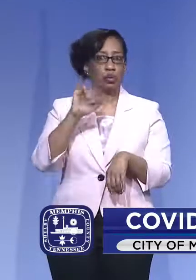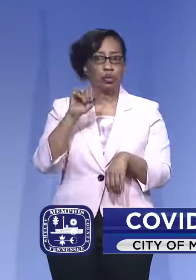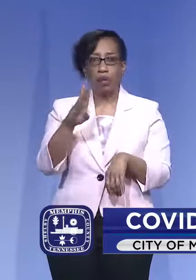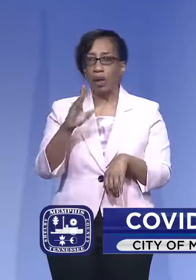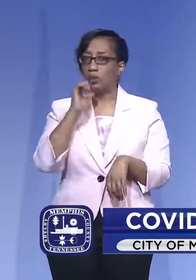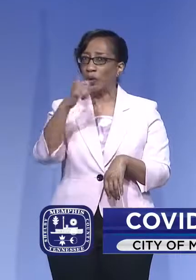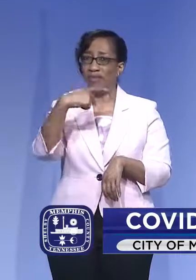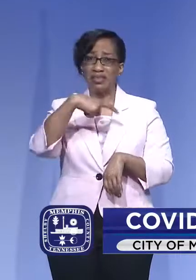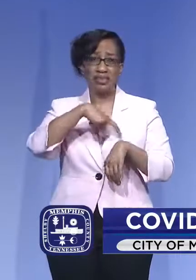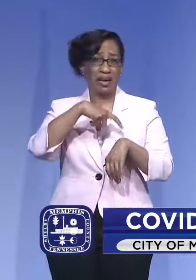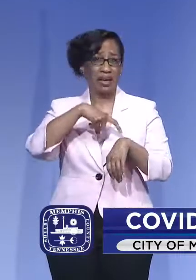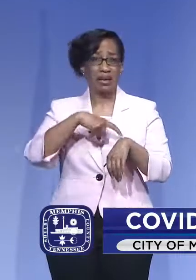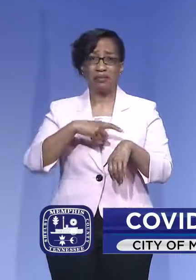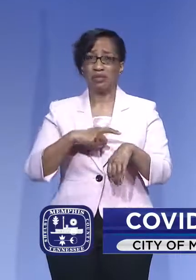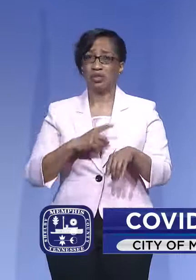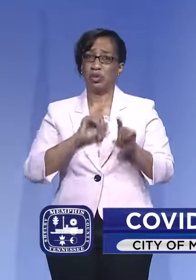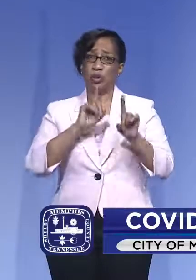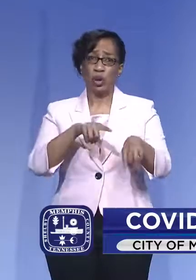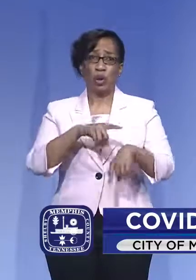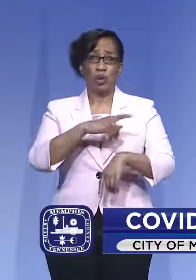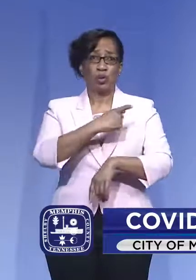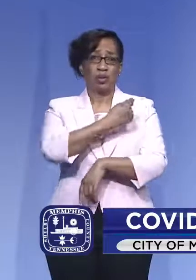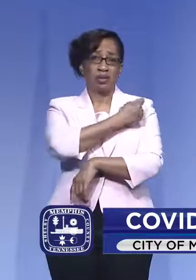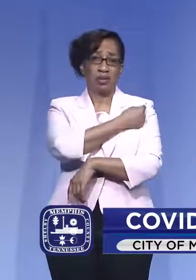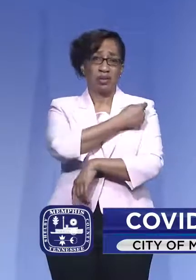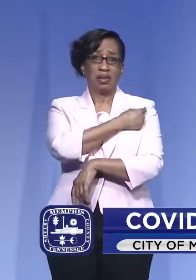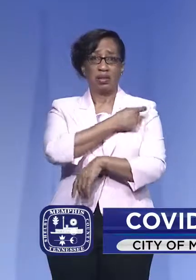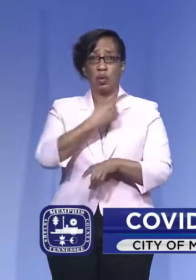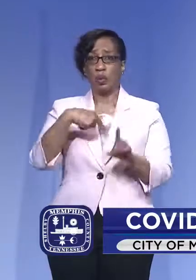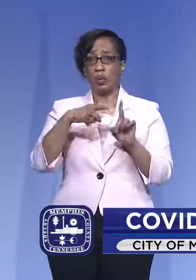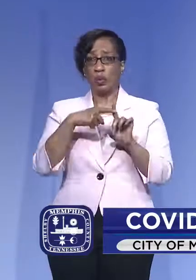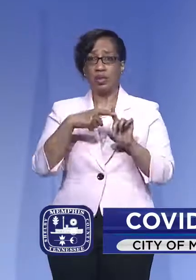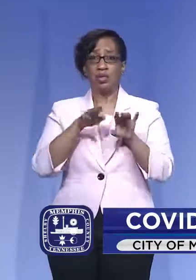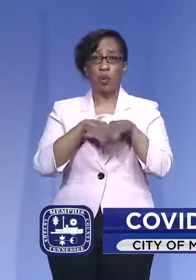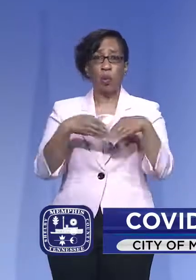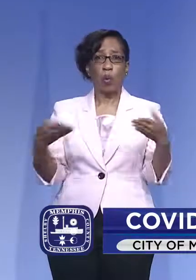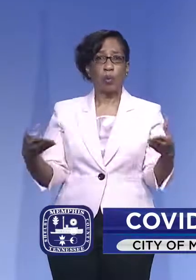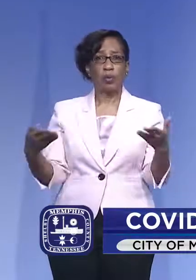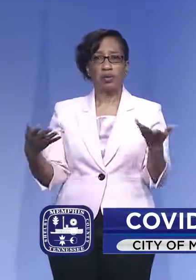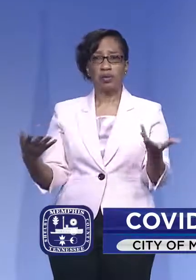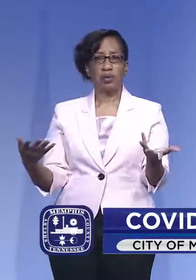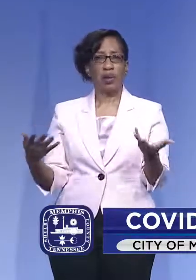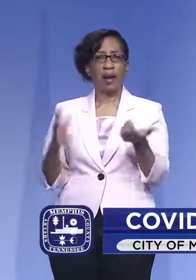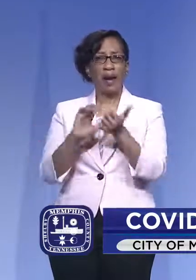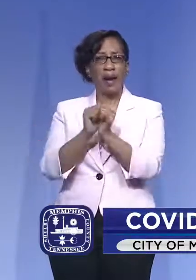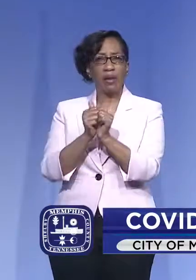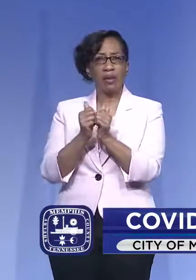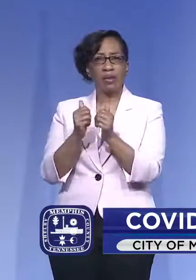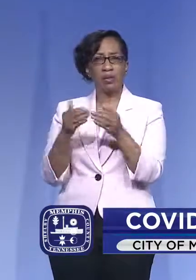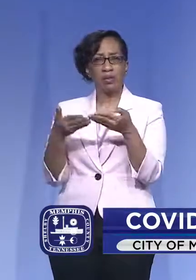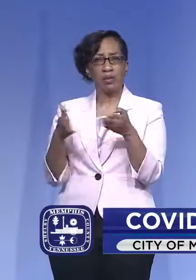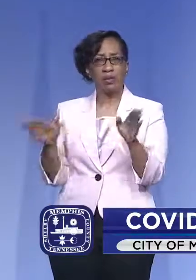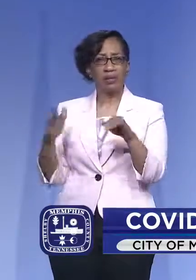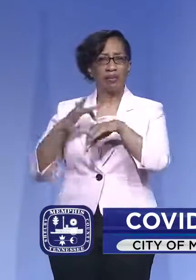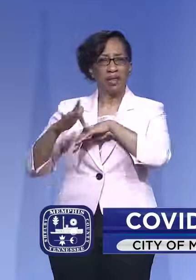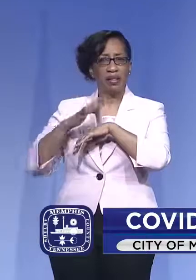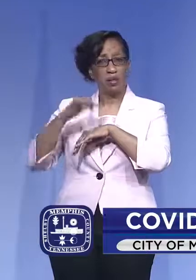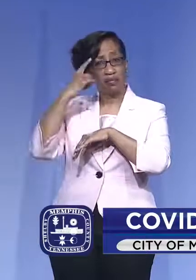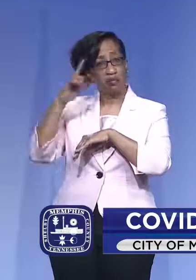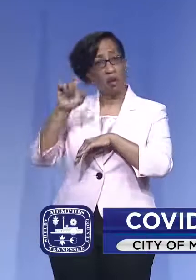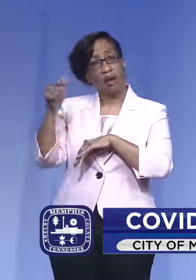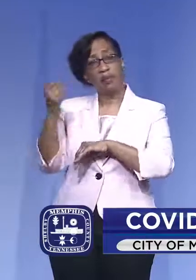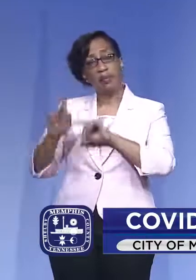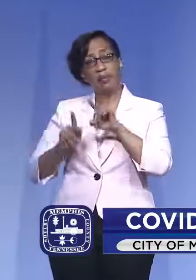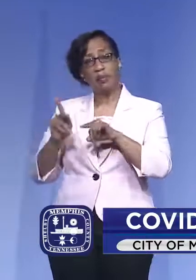to get the shot at the fixed sites during the hours they're open, and sure, what steps are being taken just to make sure that it's accessible to those